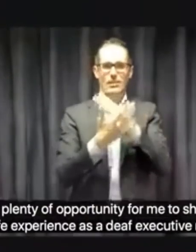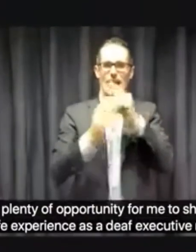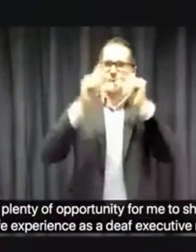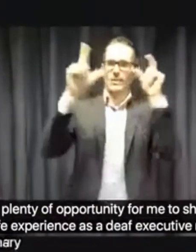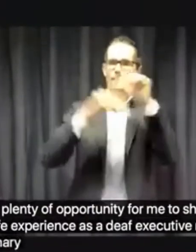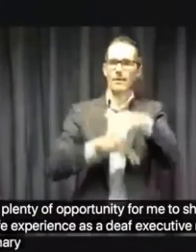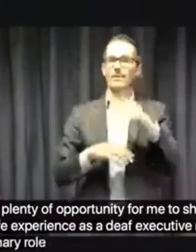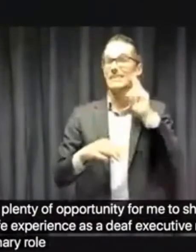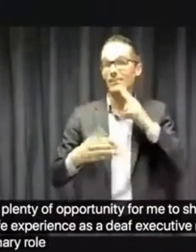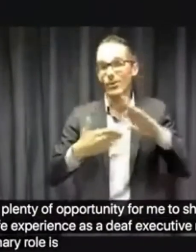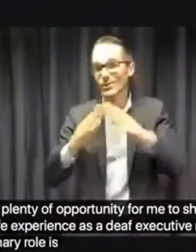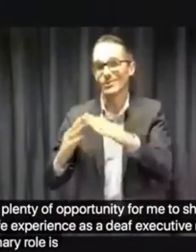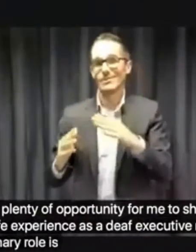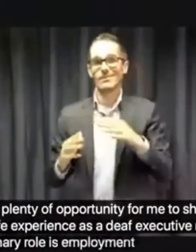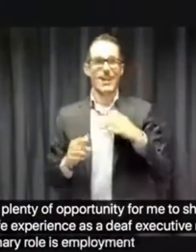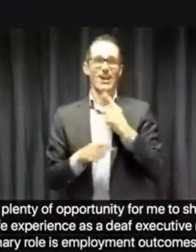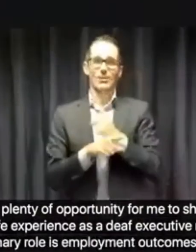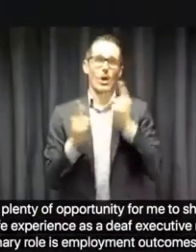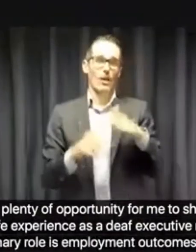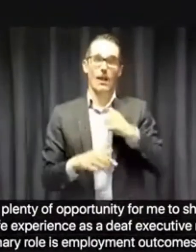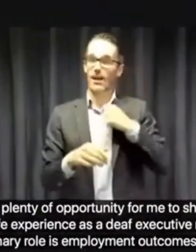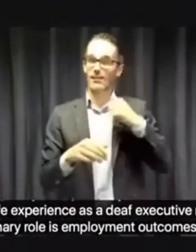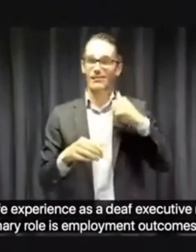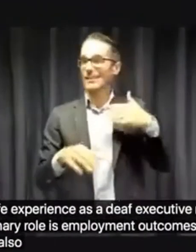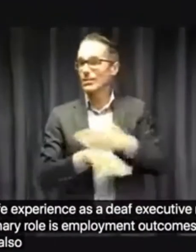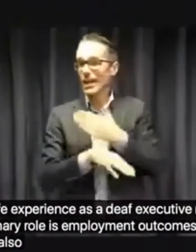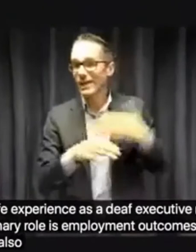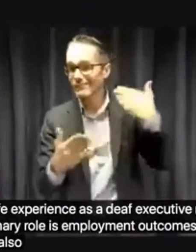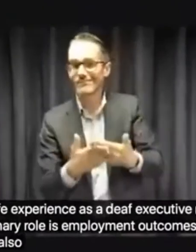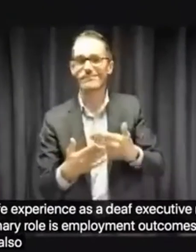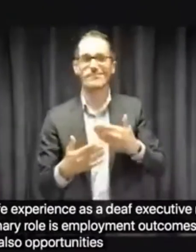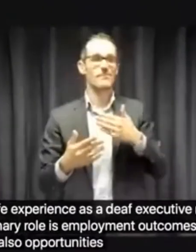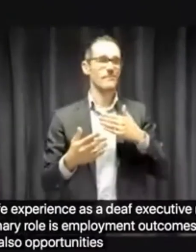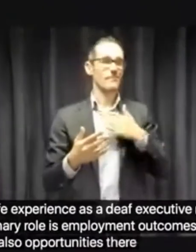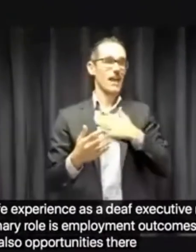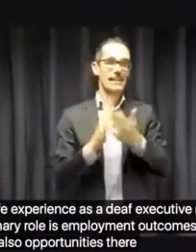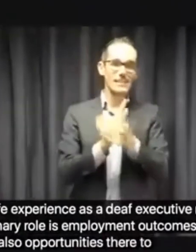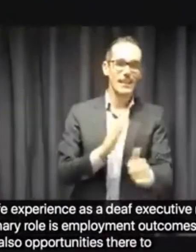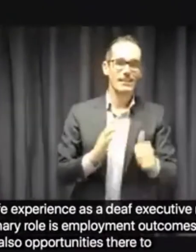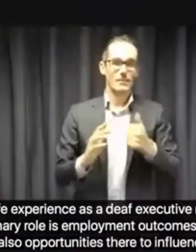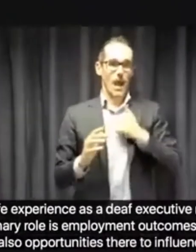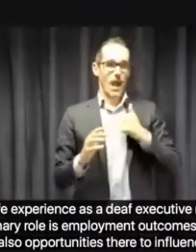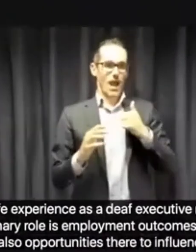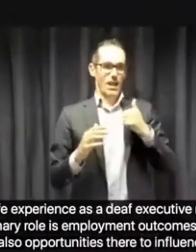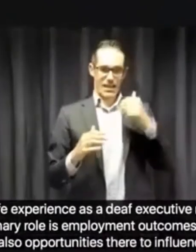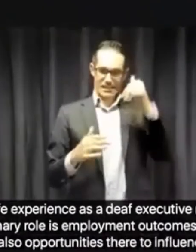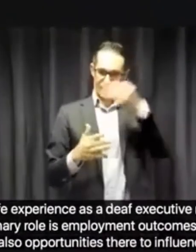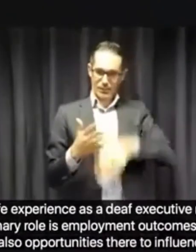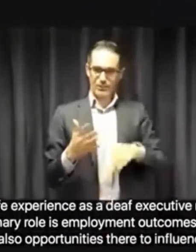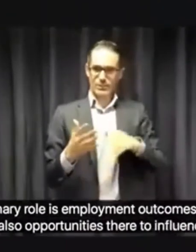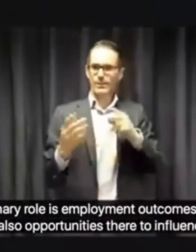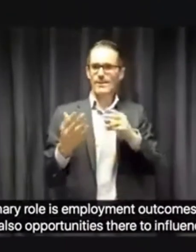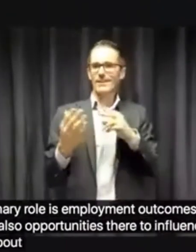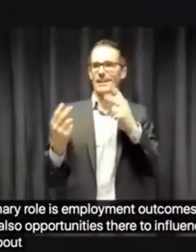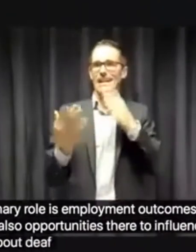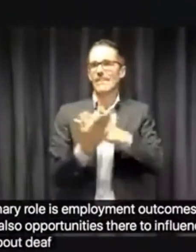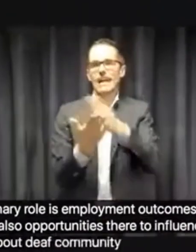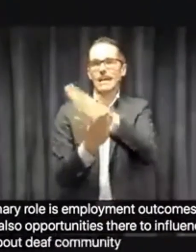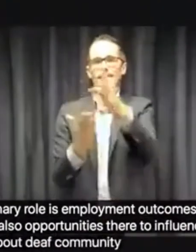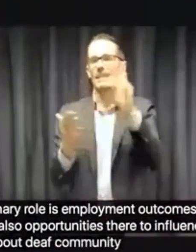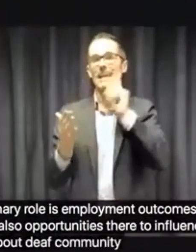to influence people there about deaf community through my career, my